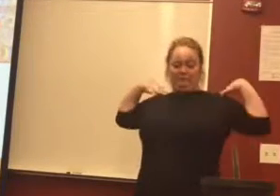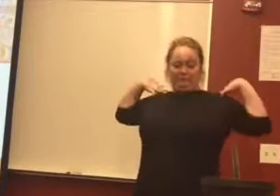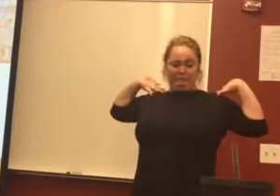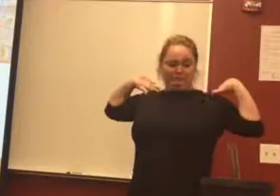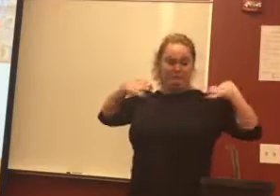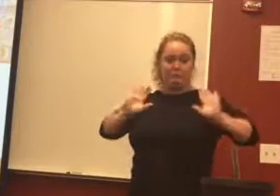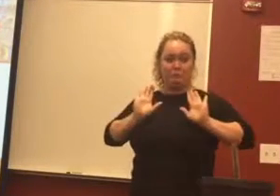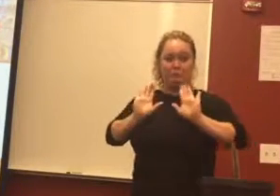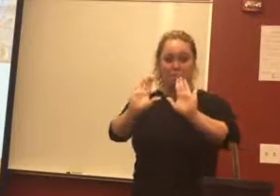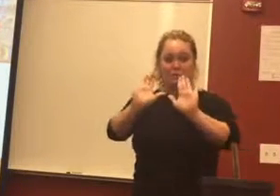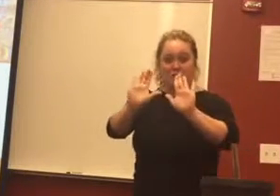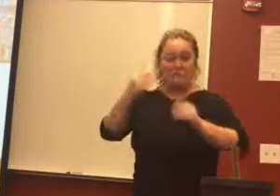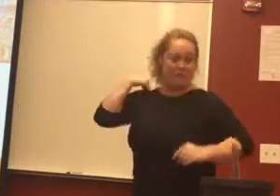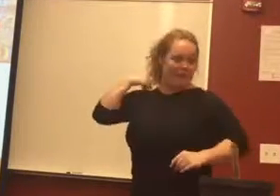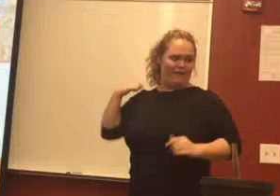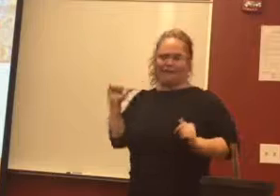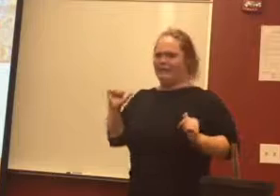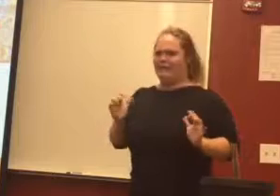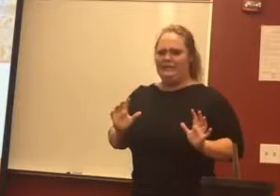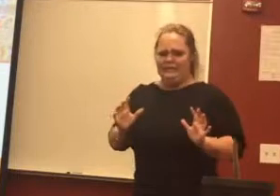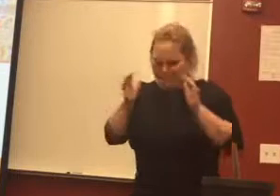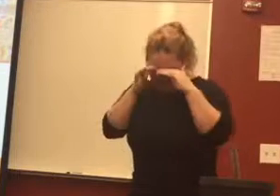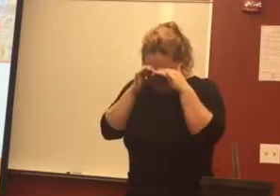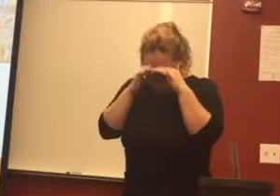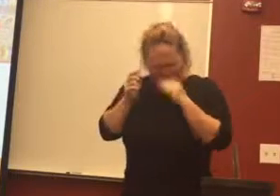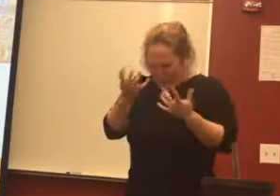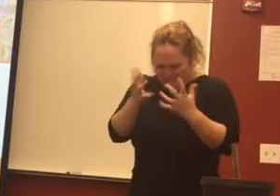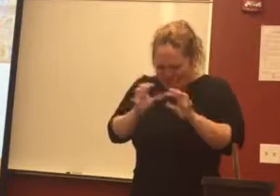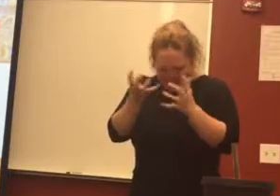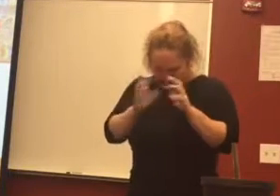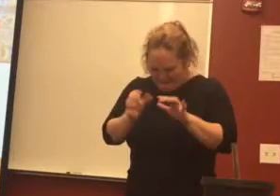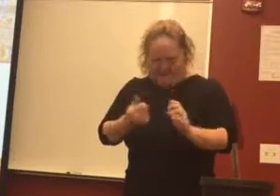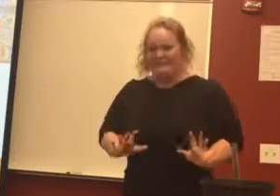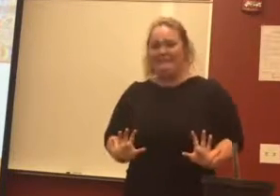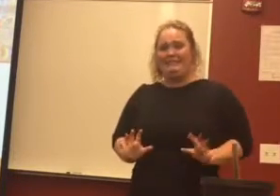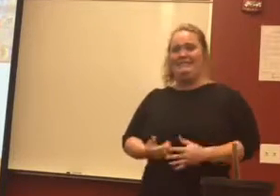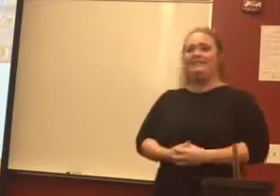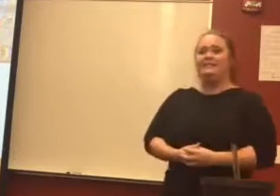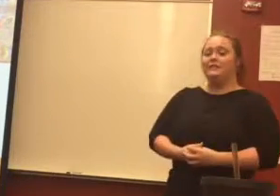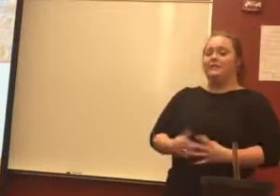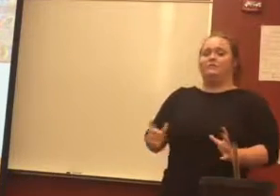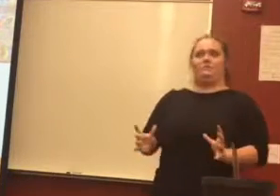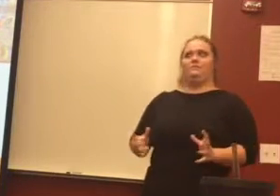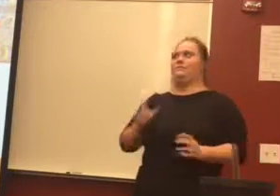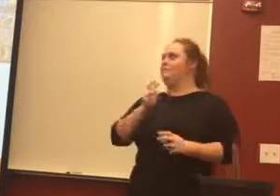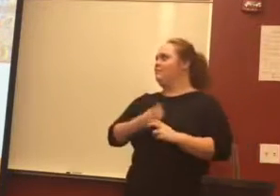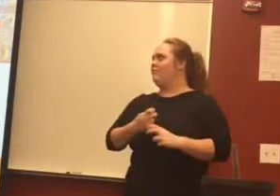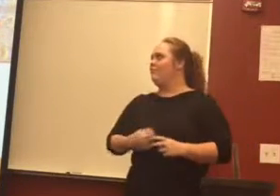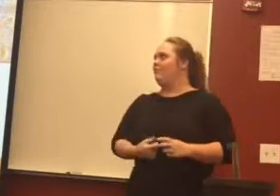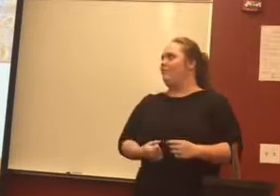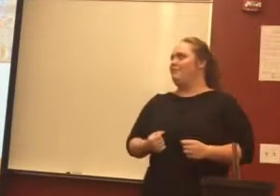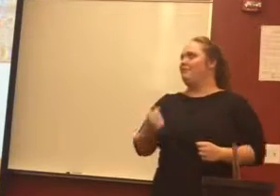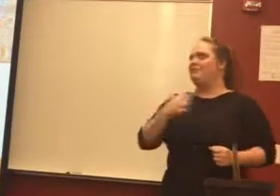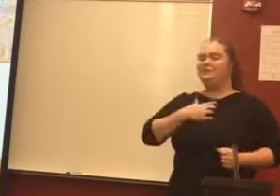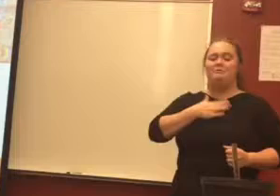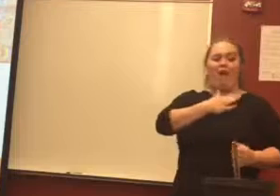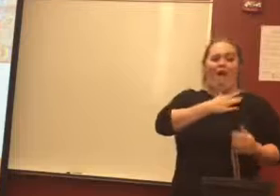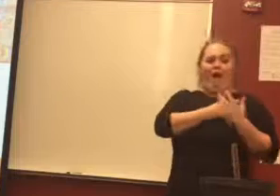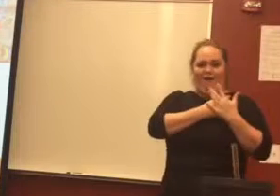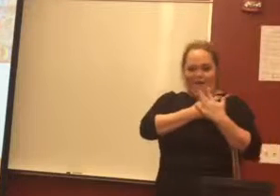be here. It's the most terrifying thing ever. Oh, goodness. I'm getting flashbacks. My heart's racing. Can we do that breaking down